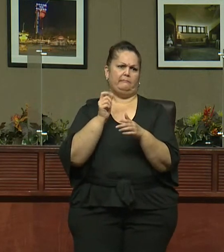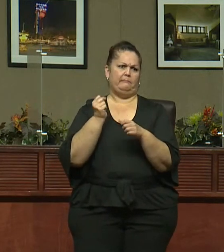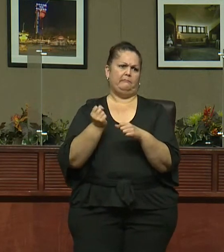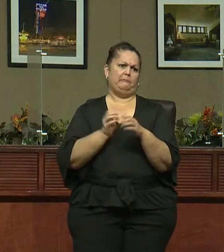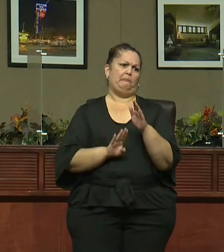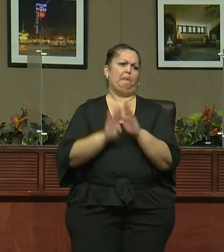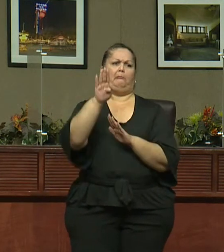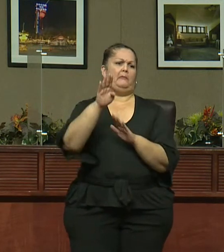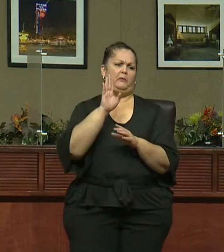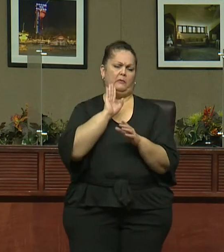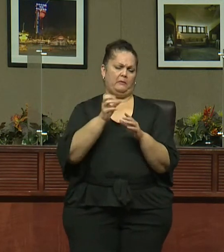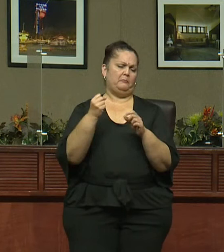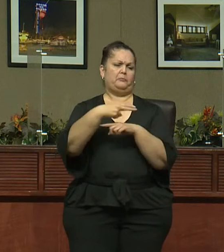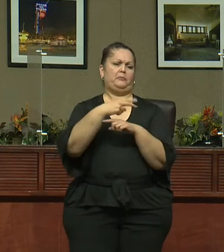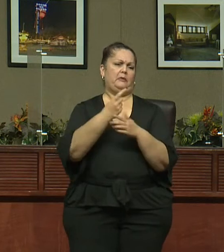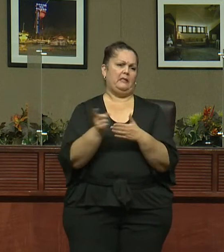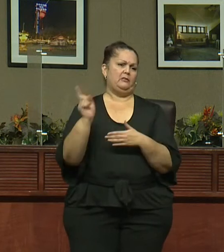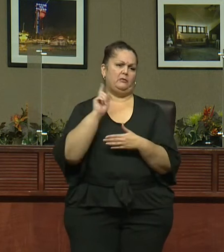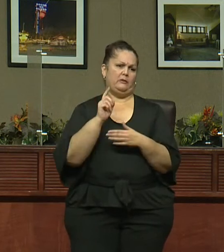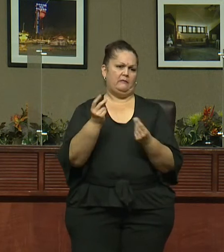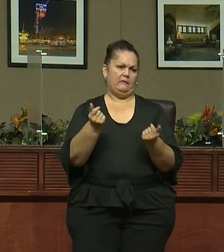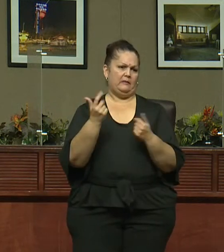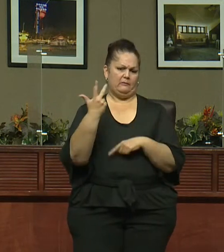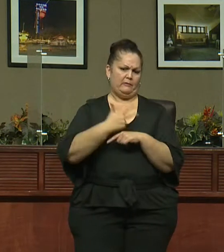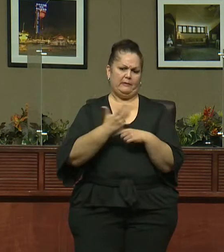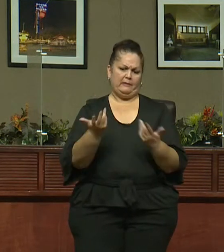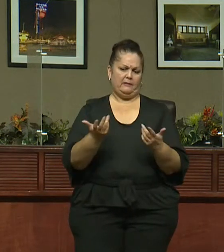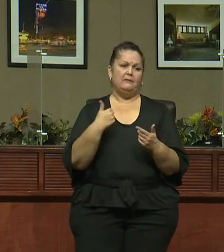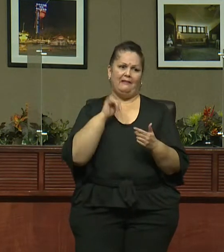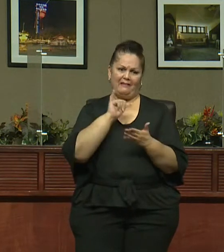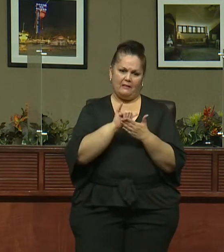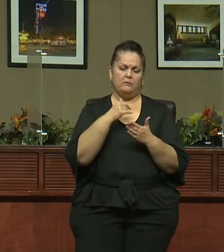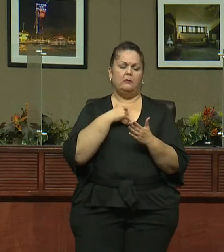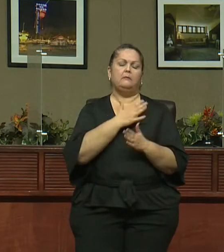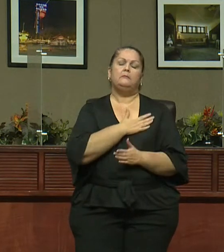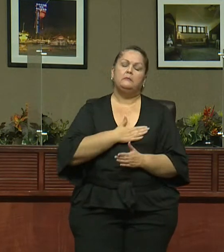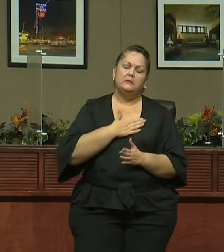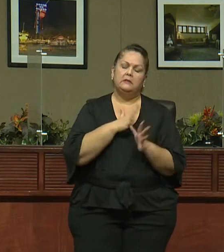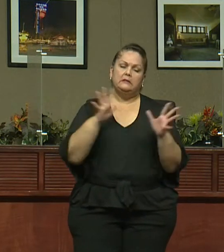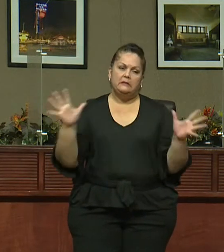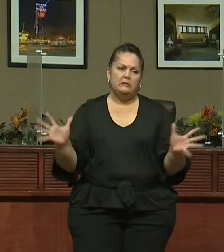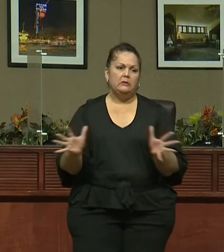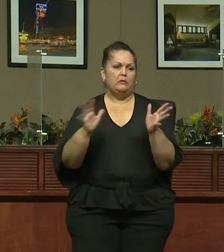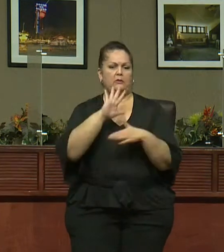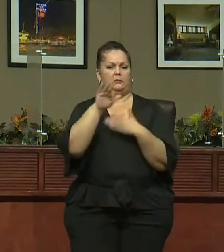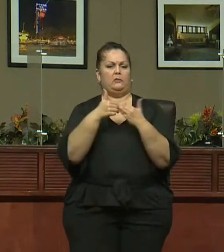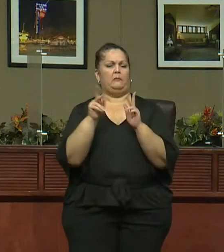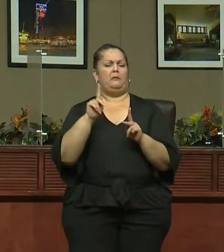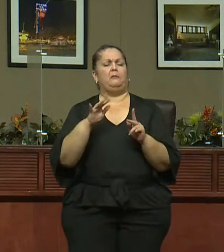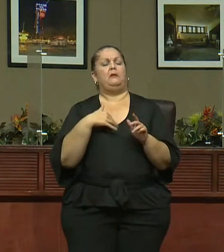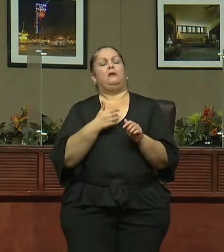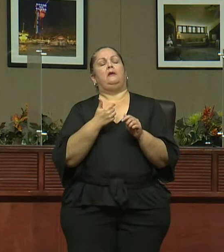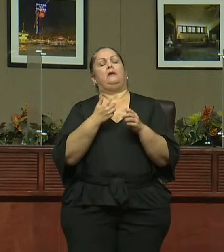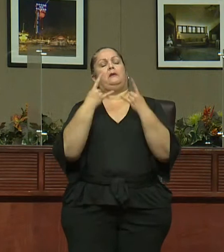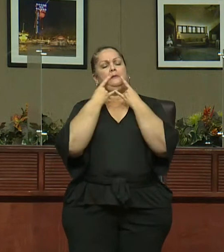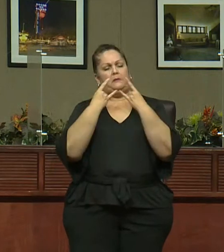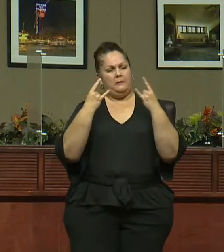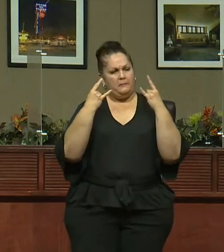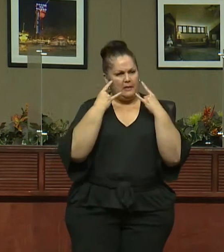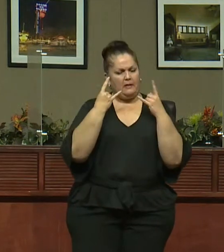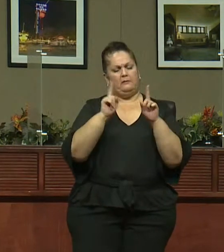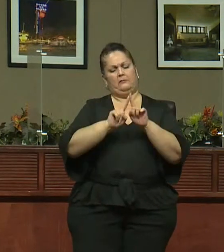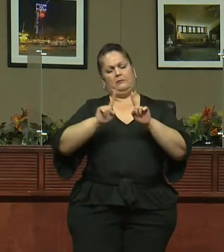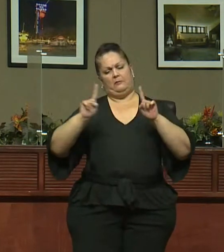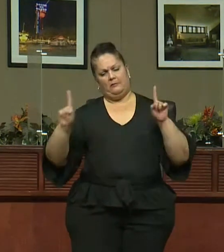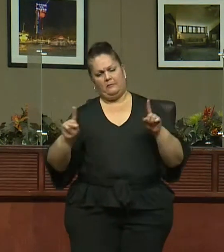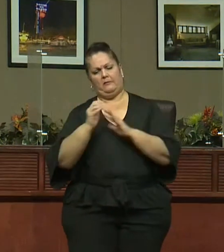4 days. So that's why I'm making an urgent plea to everyone to follow CDC guidelines, because I think